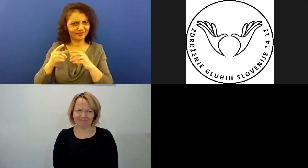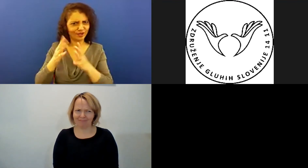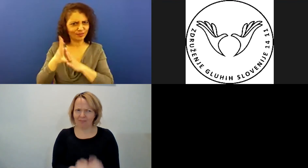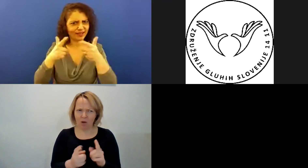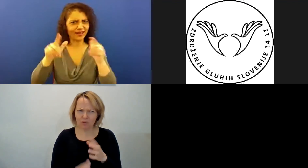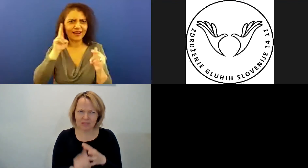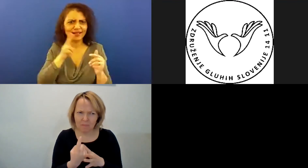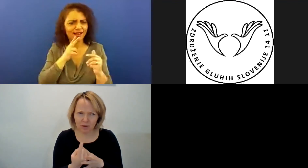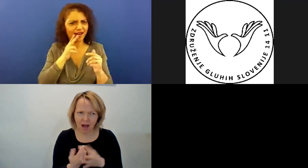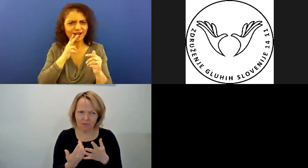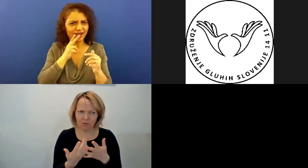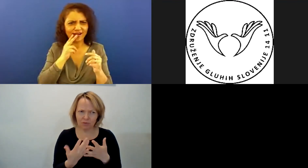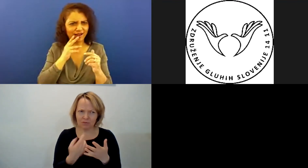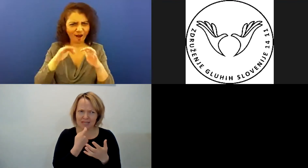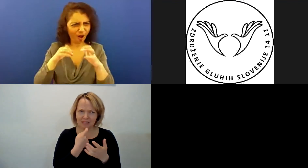we have our own languages.